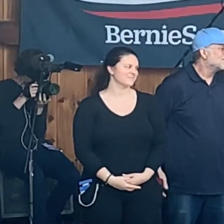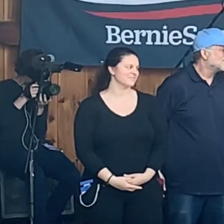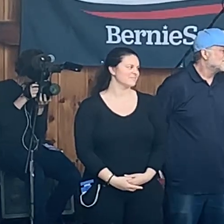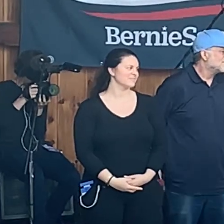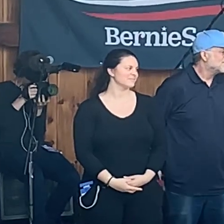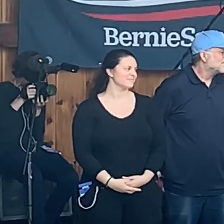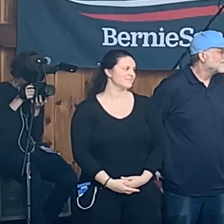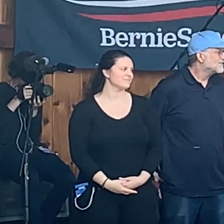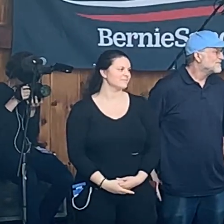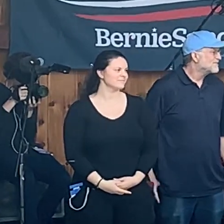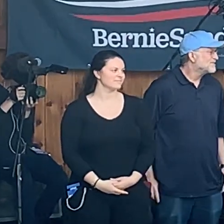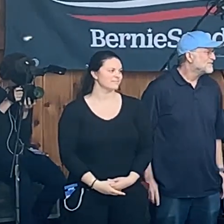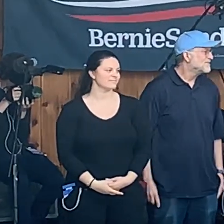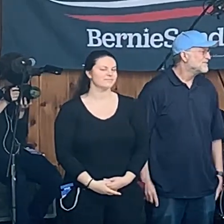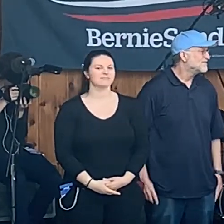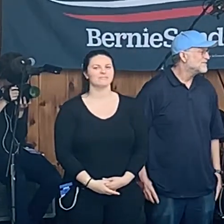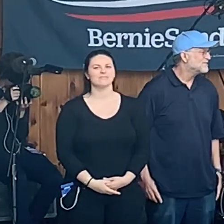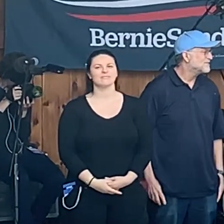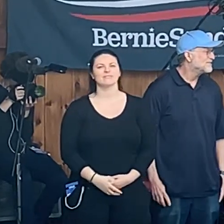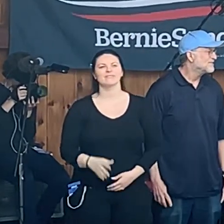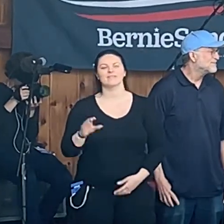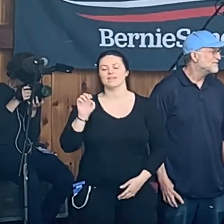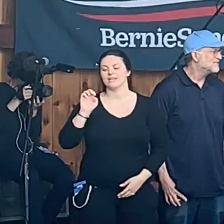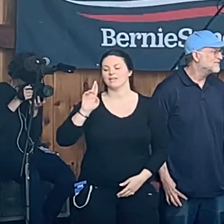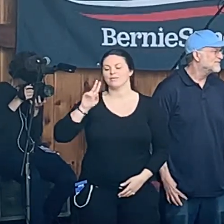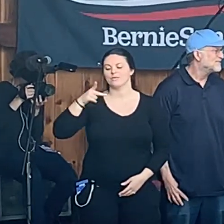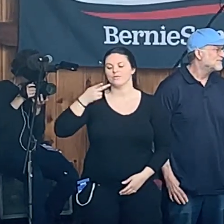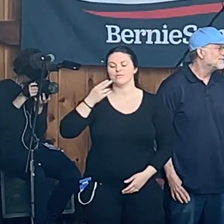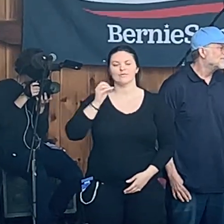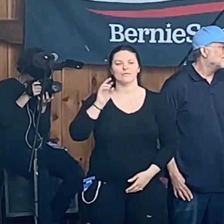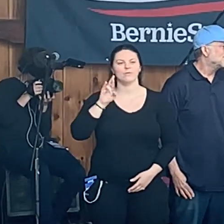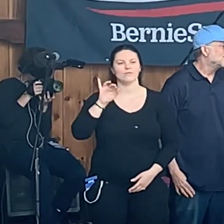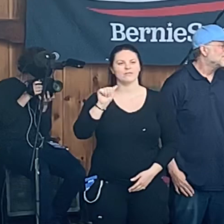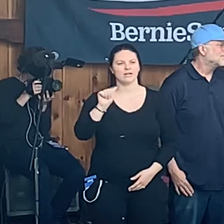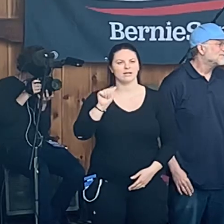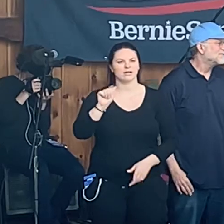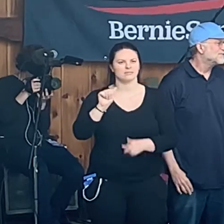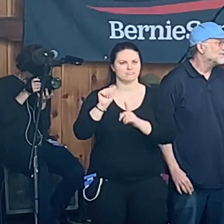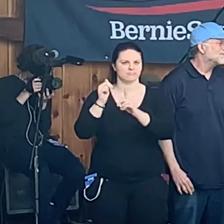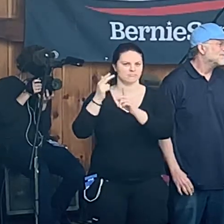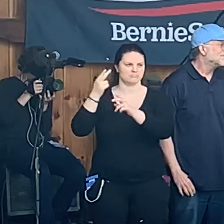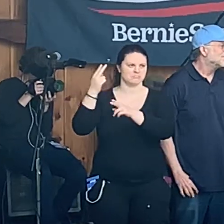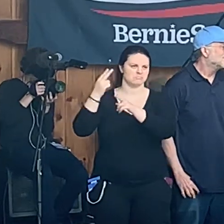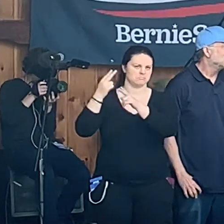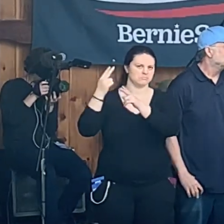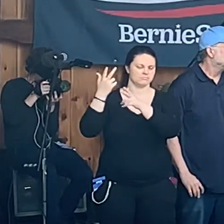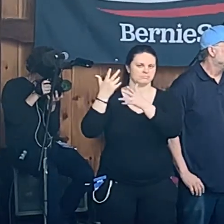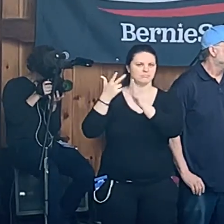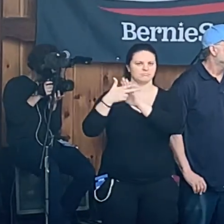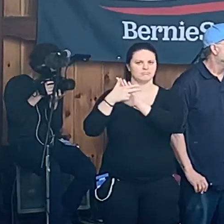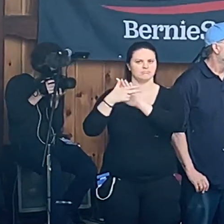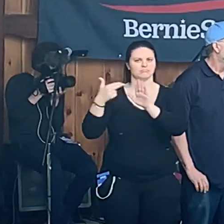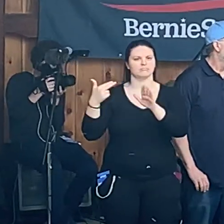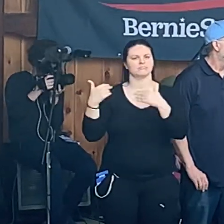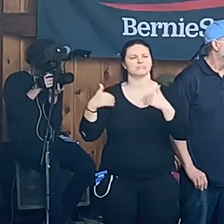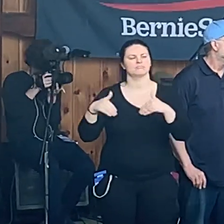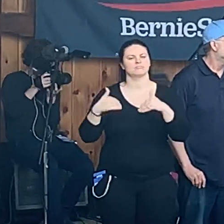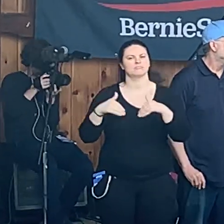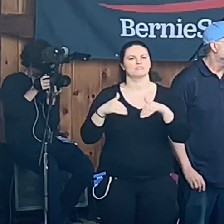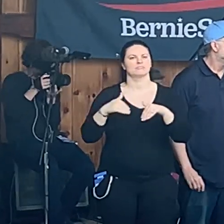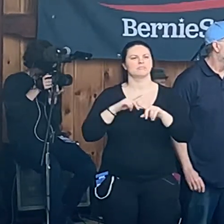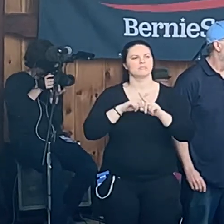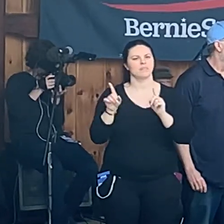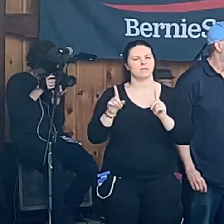You know, euphoria is a high-minded word, but the reason why Bernie is going to be able to turn this